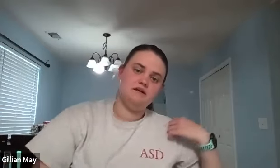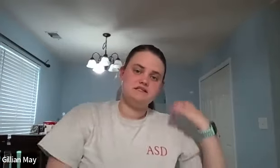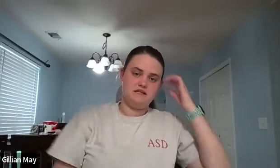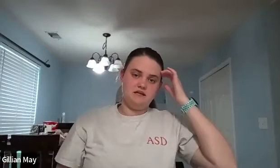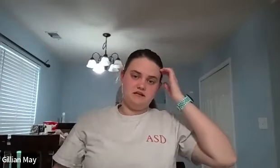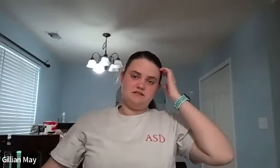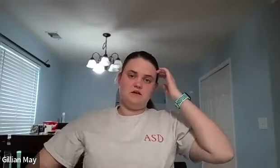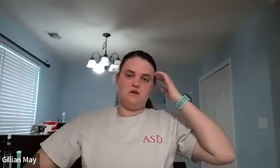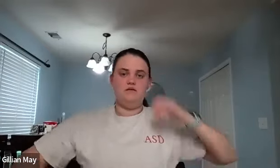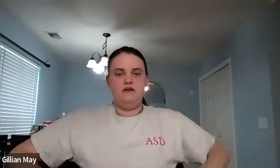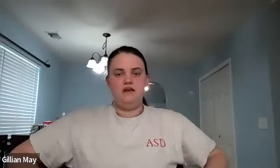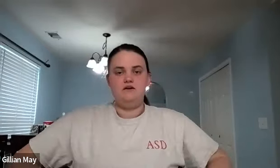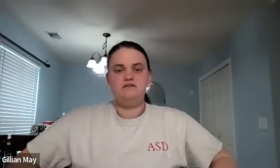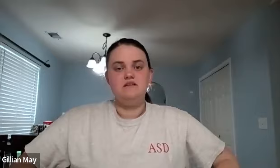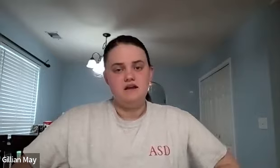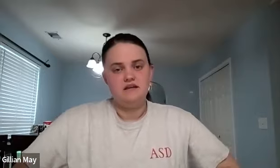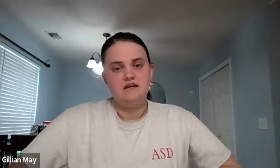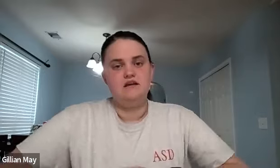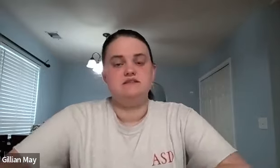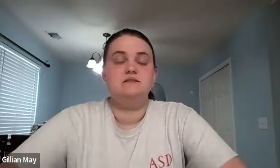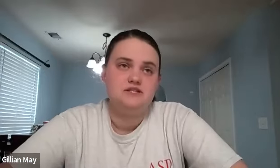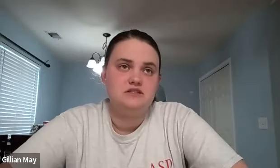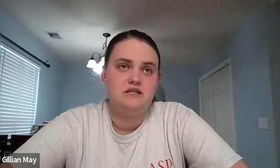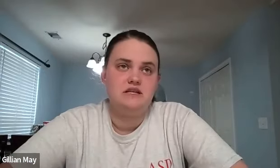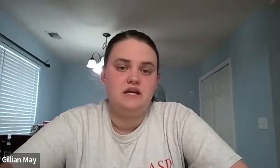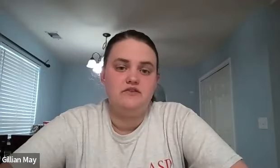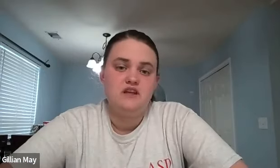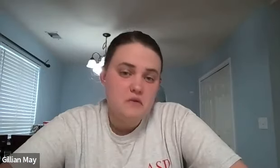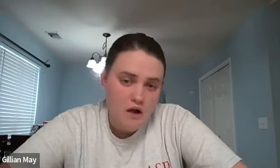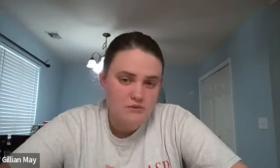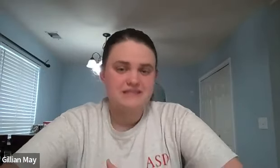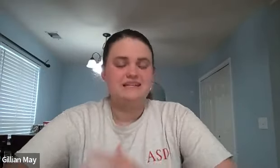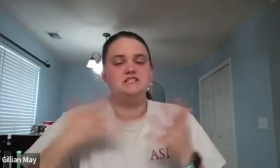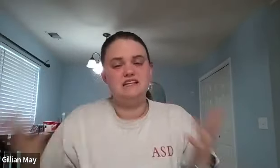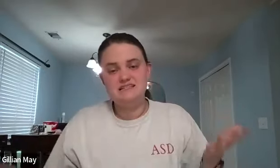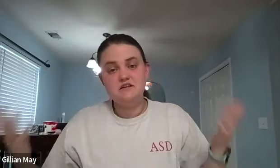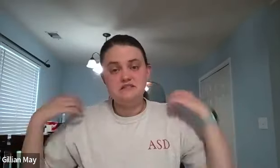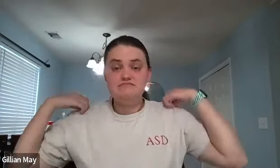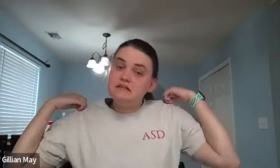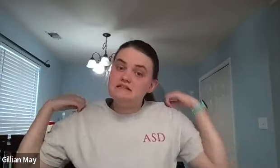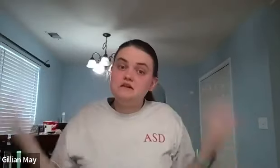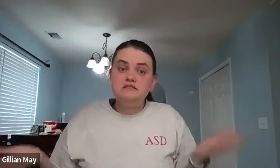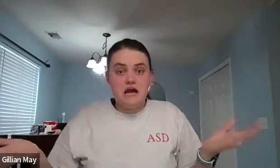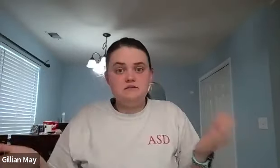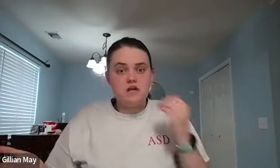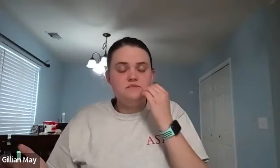occurrence is there's a lot of kids, especially, and there's nothing wrong with it. It's just, it's a little sad sometimes is